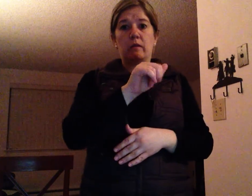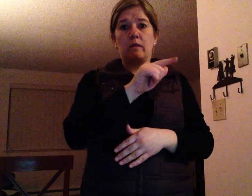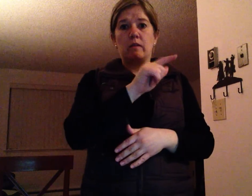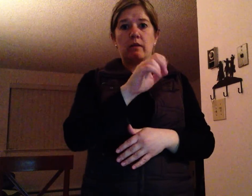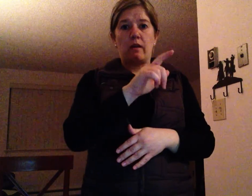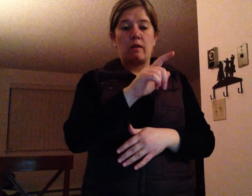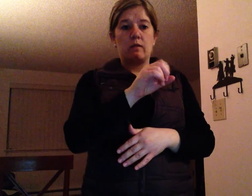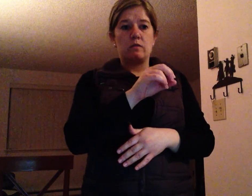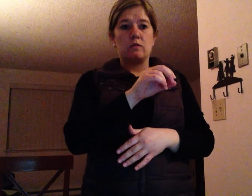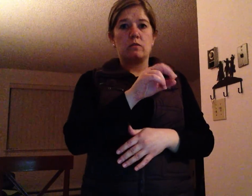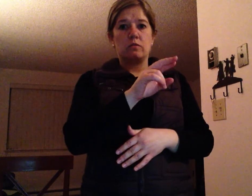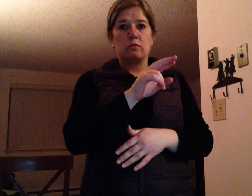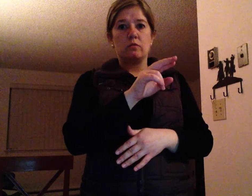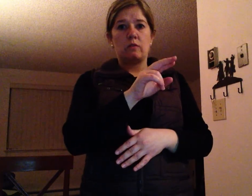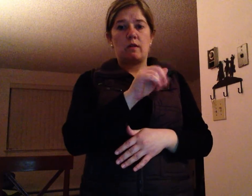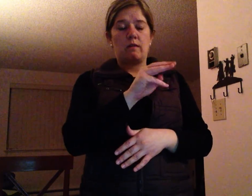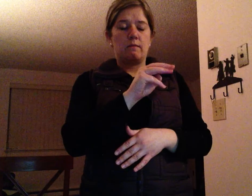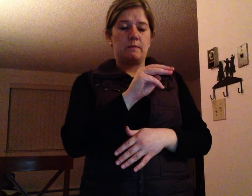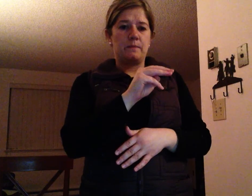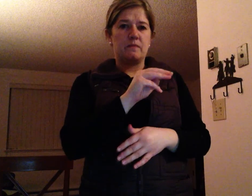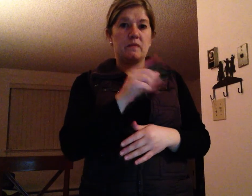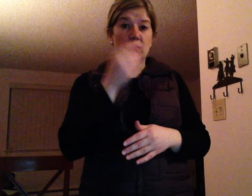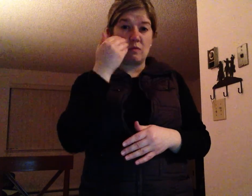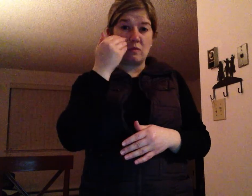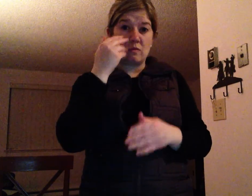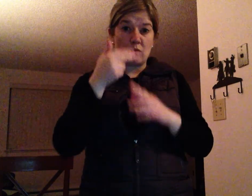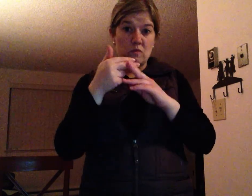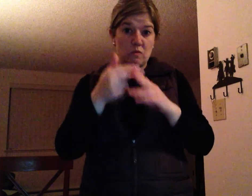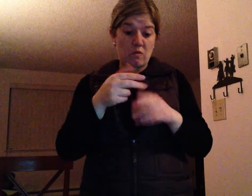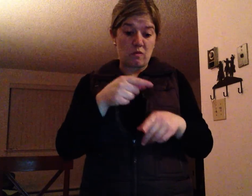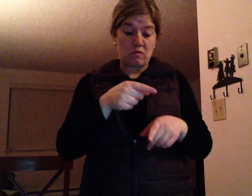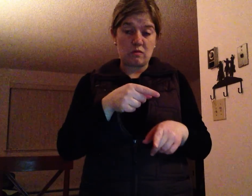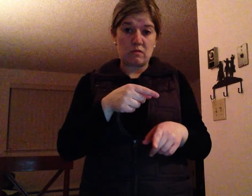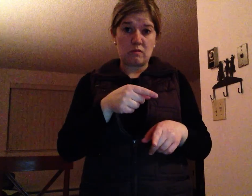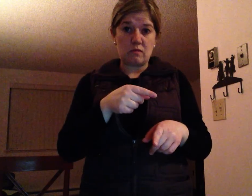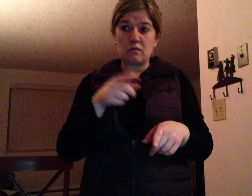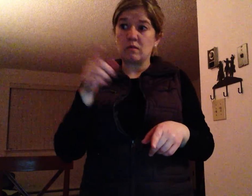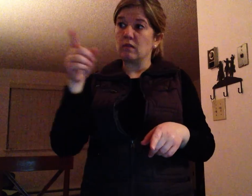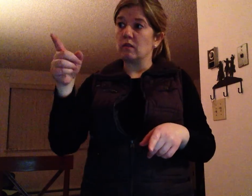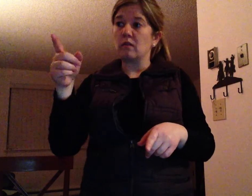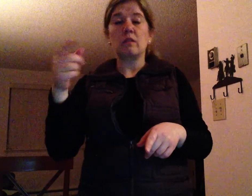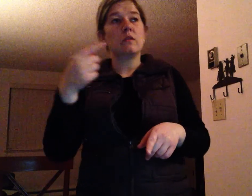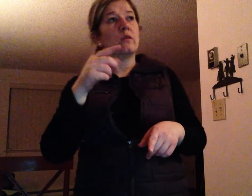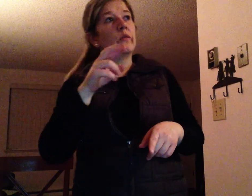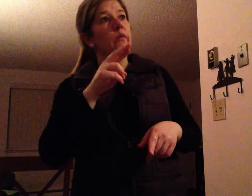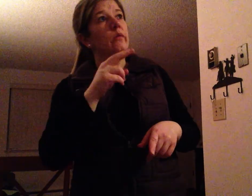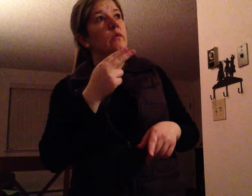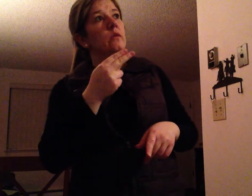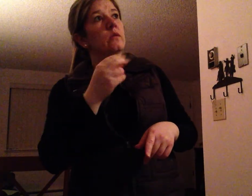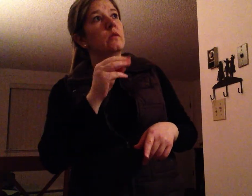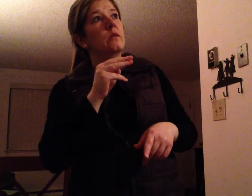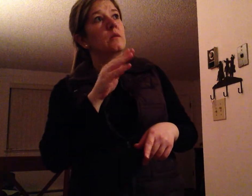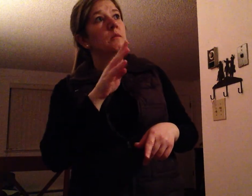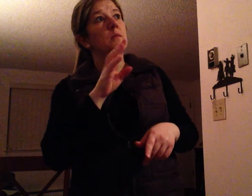A rhombus, right. A rhombus is a squished parallelogram. It kind of looks weird. There are some